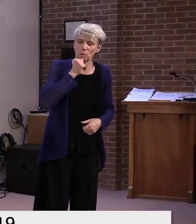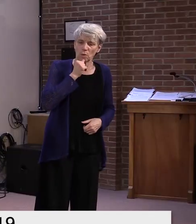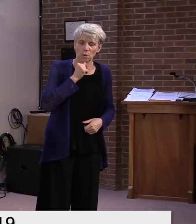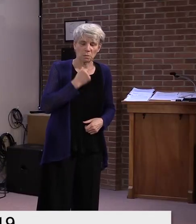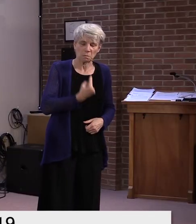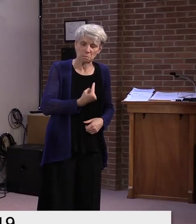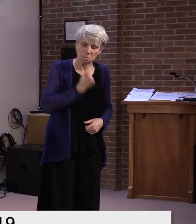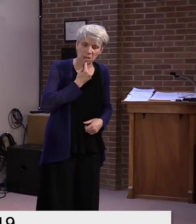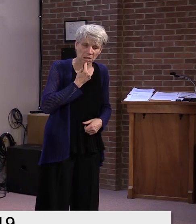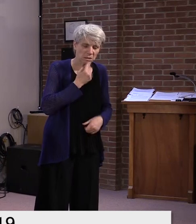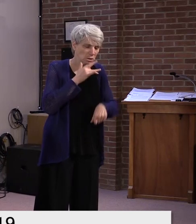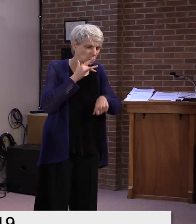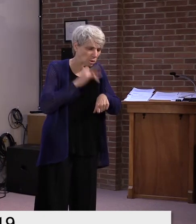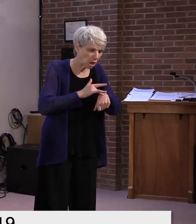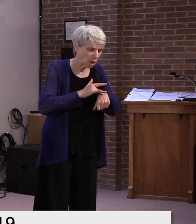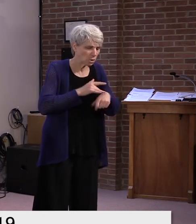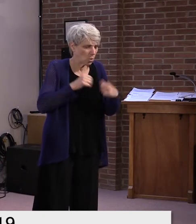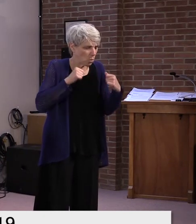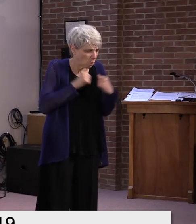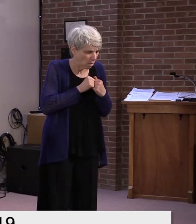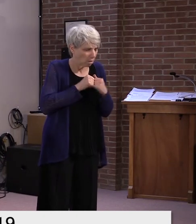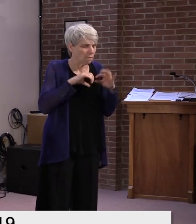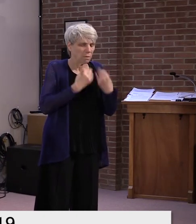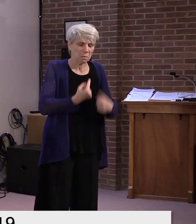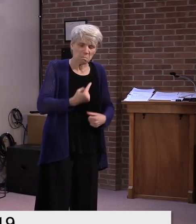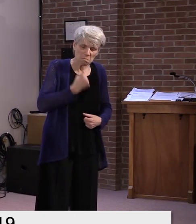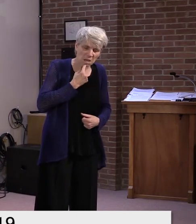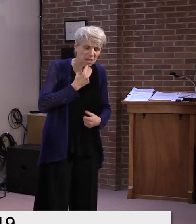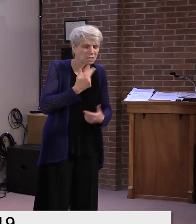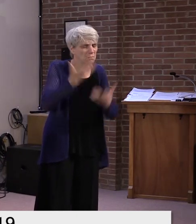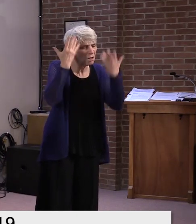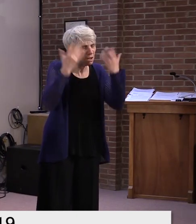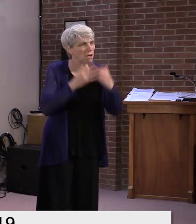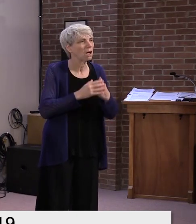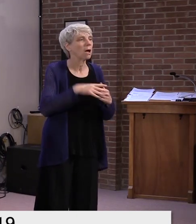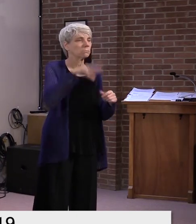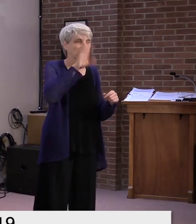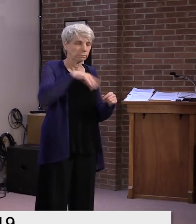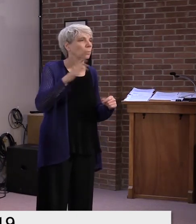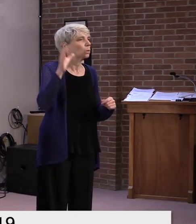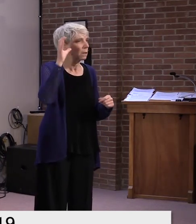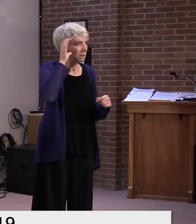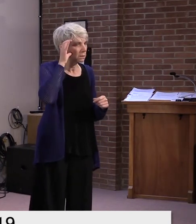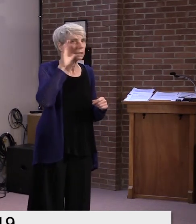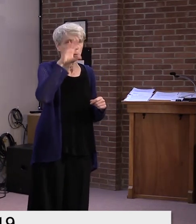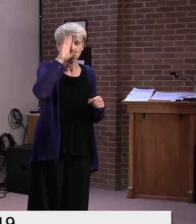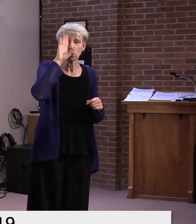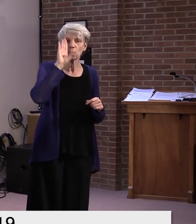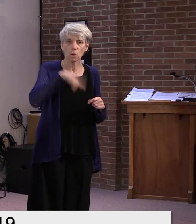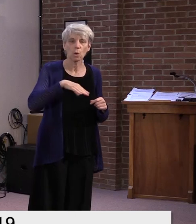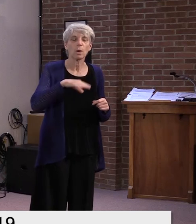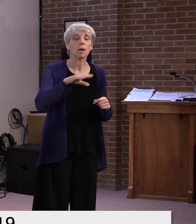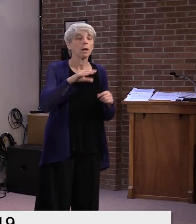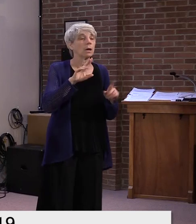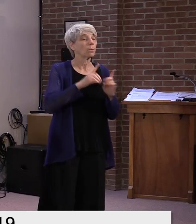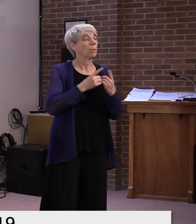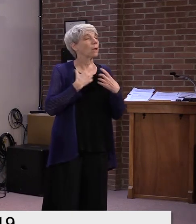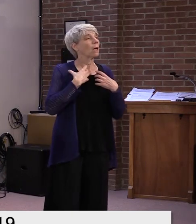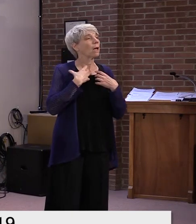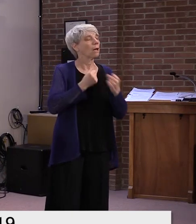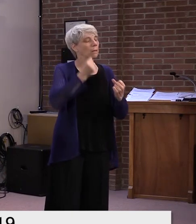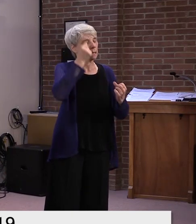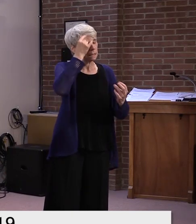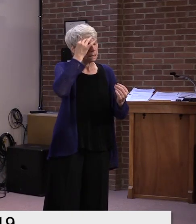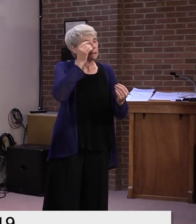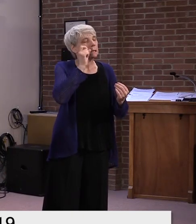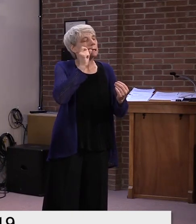interactions with your loved ones, know that we are hearing you. The health department is looking into if it's possible to make small